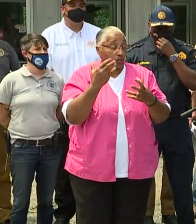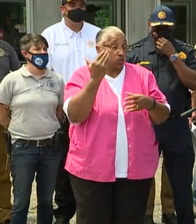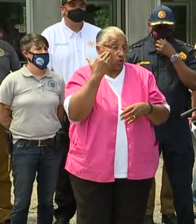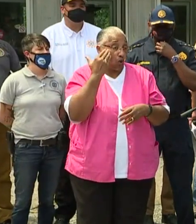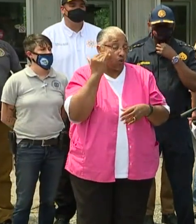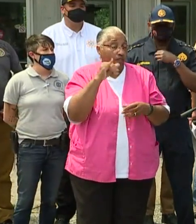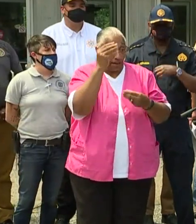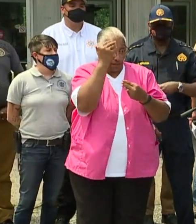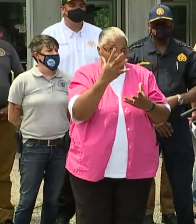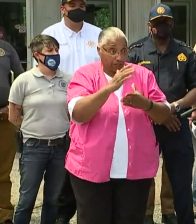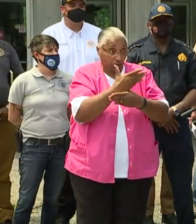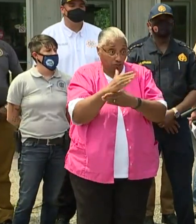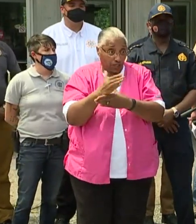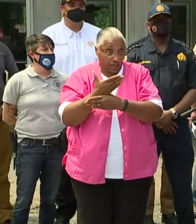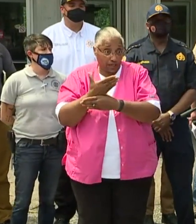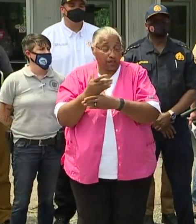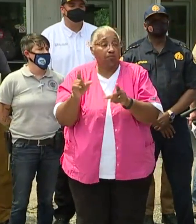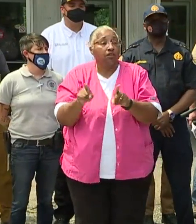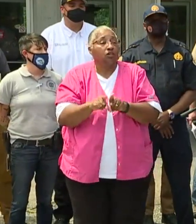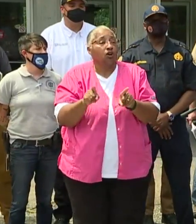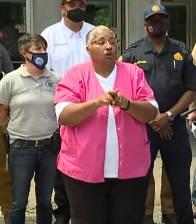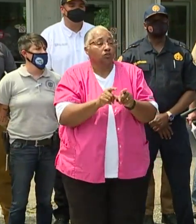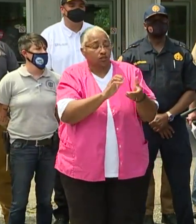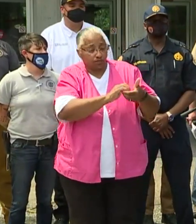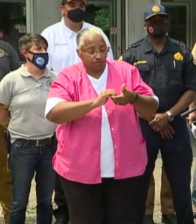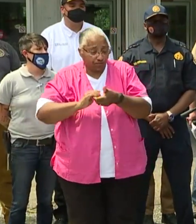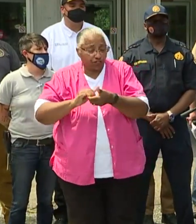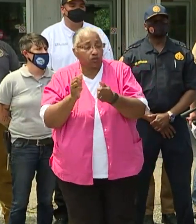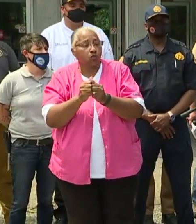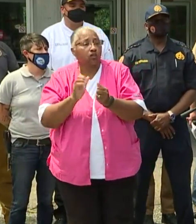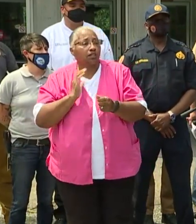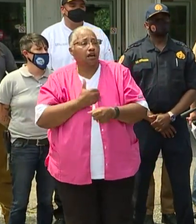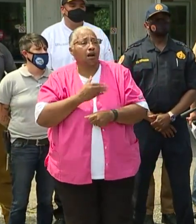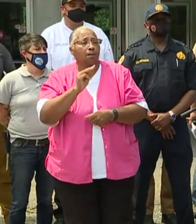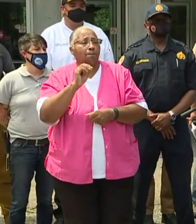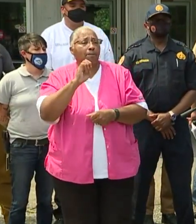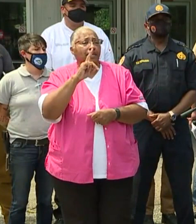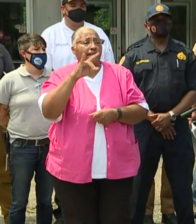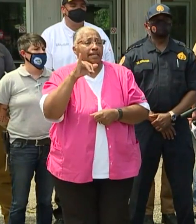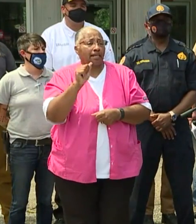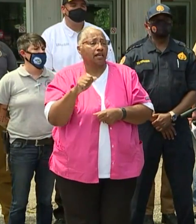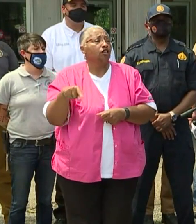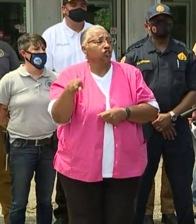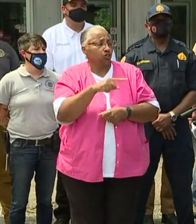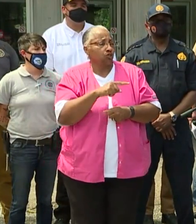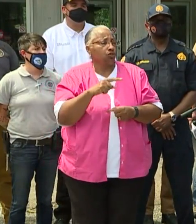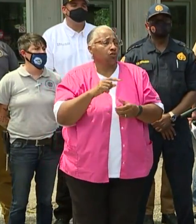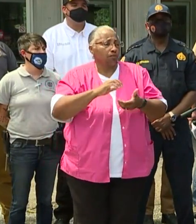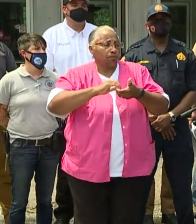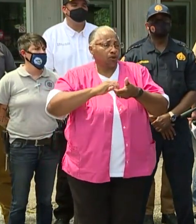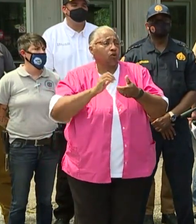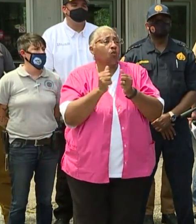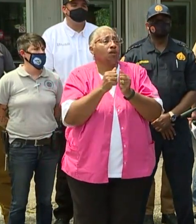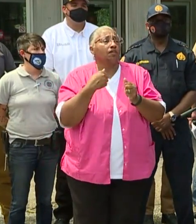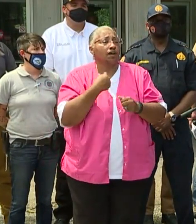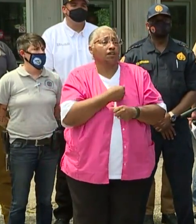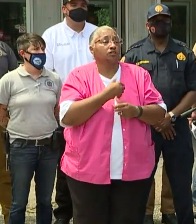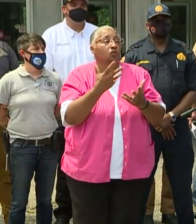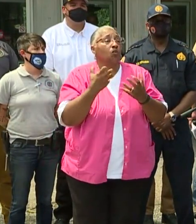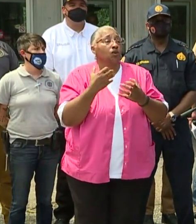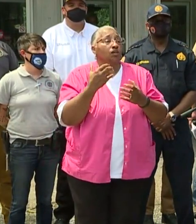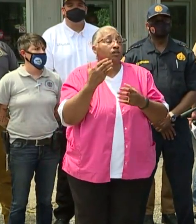only shared, but in partners in terms of our media. You're partners in this. And as partners, we're going to make sure